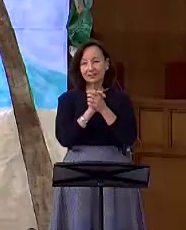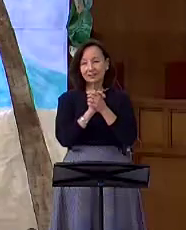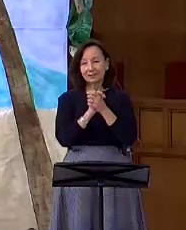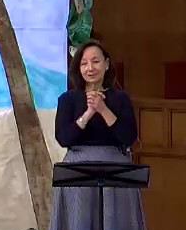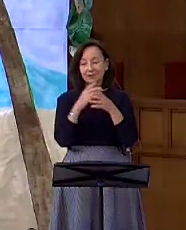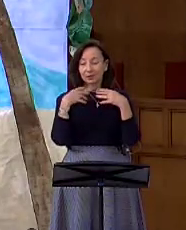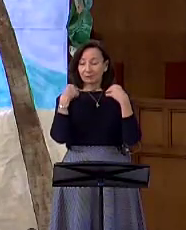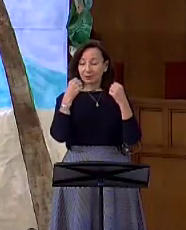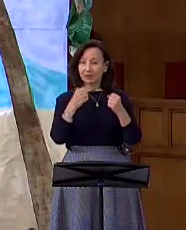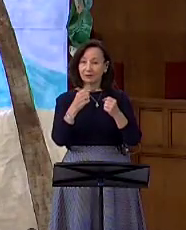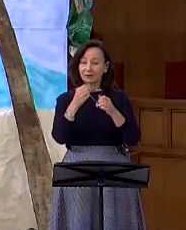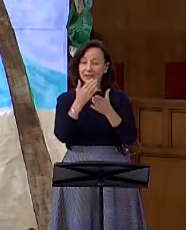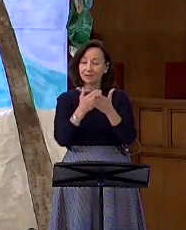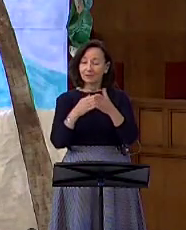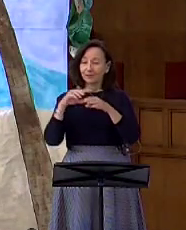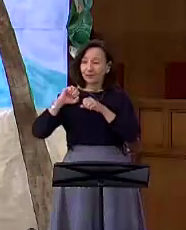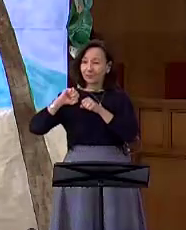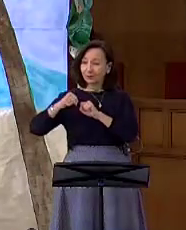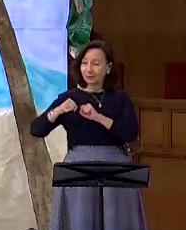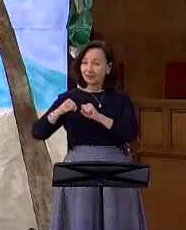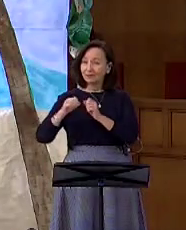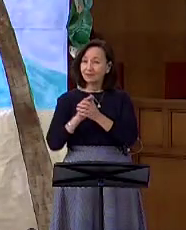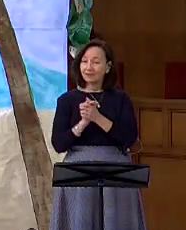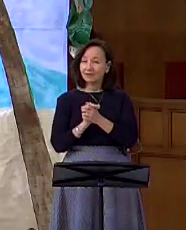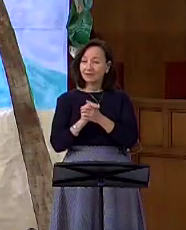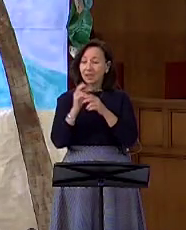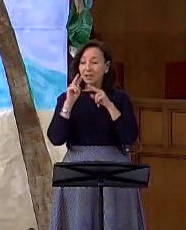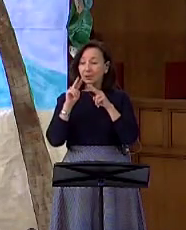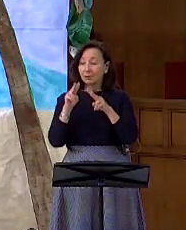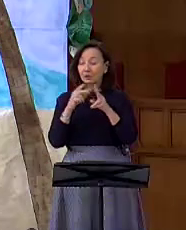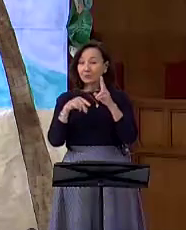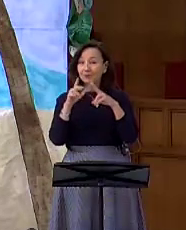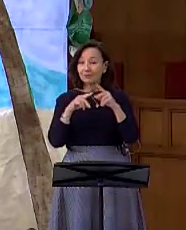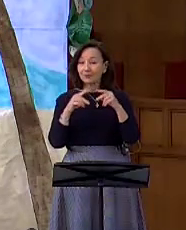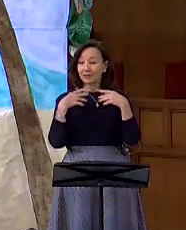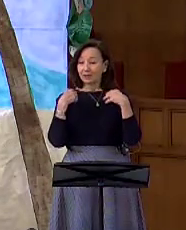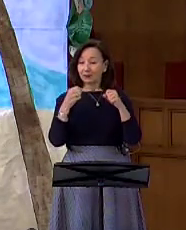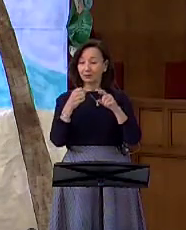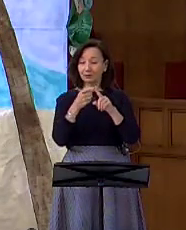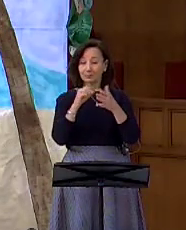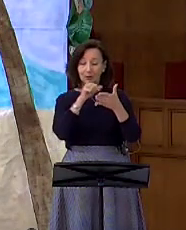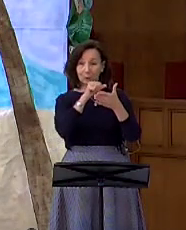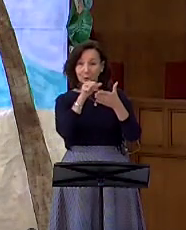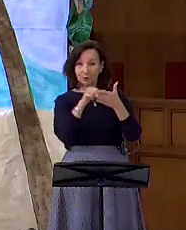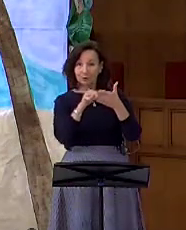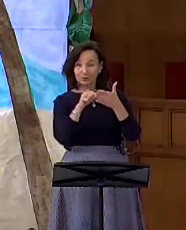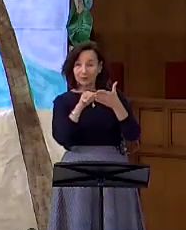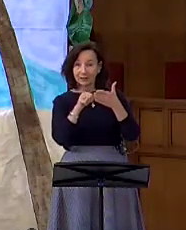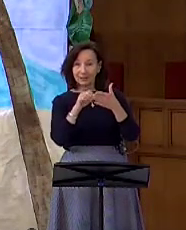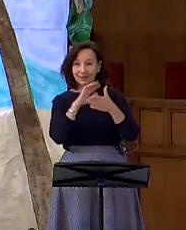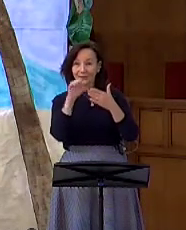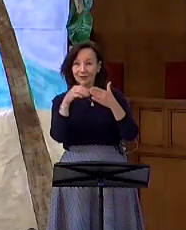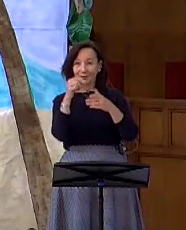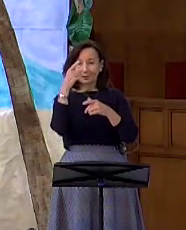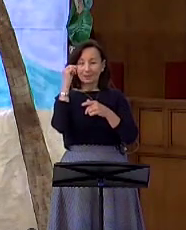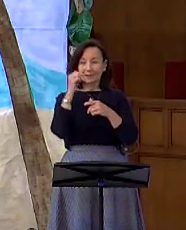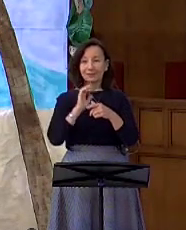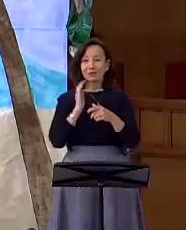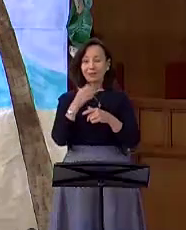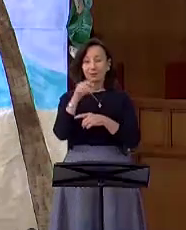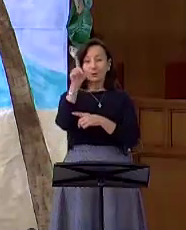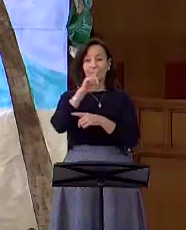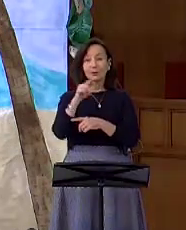recover some of the grief, watch people get healed from surgery. And it's all because our Lord